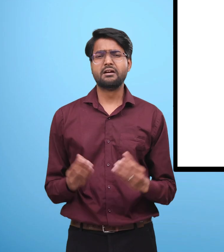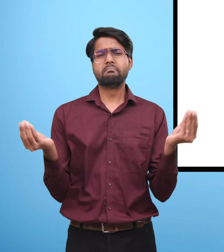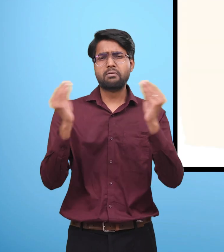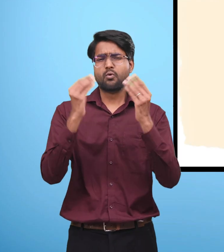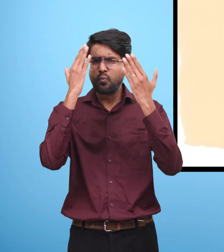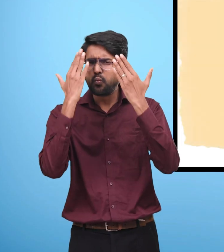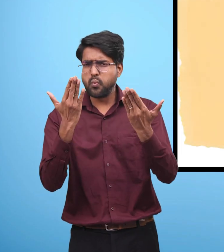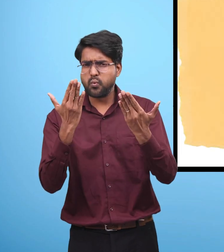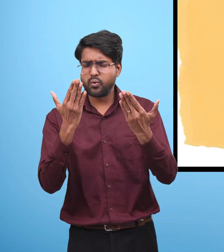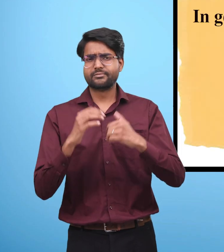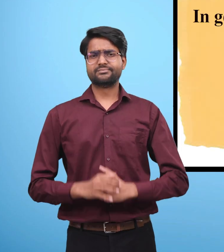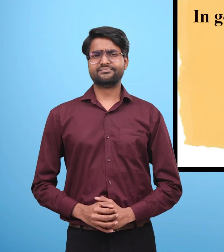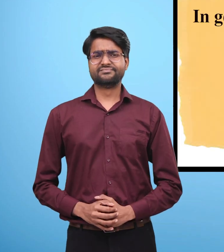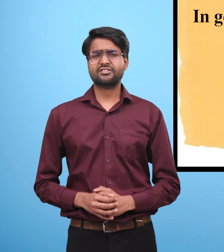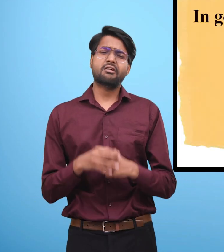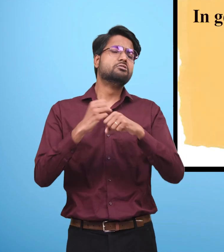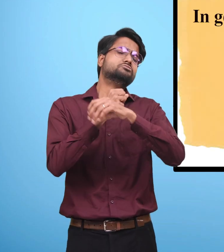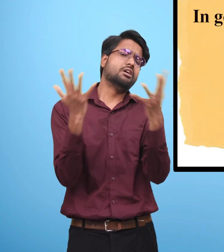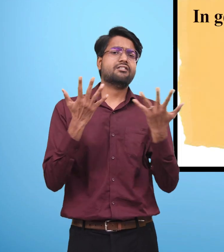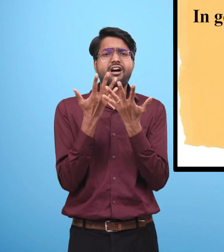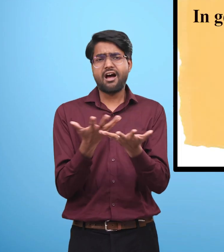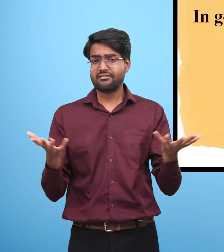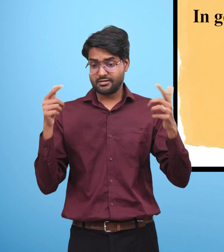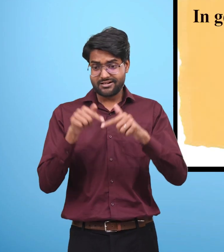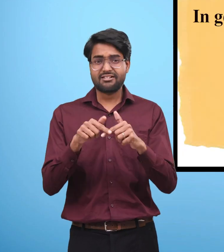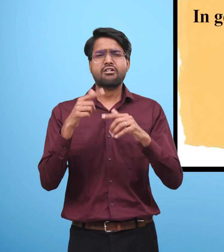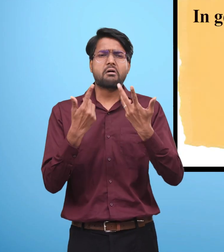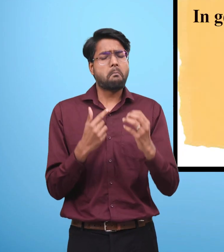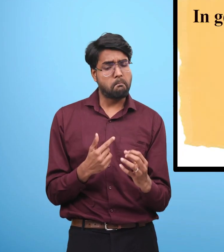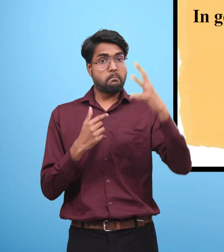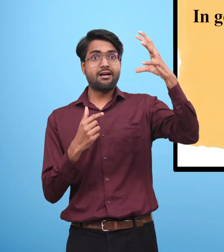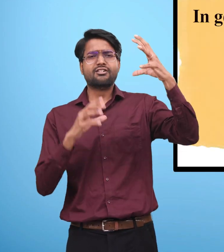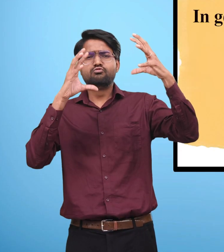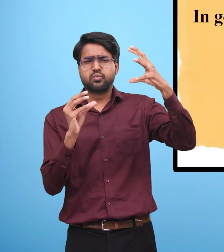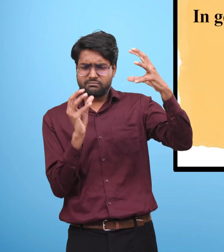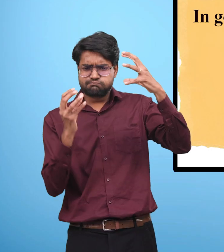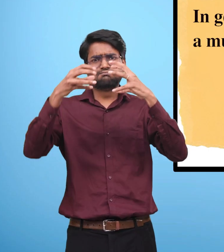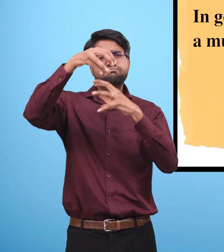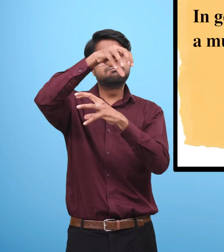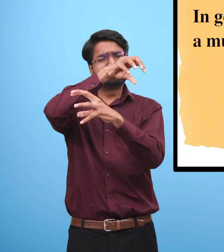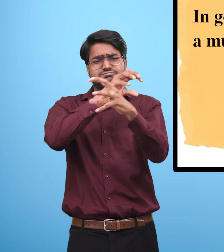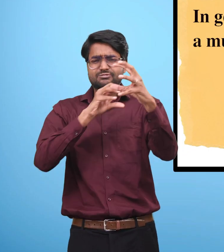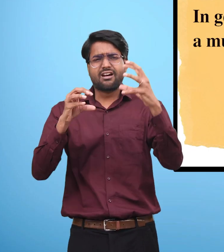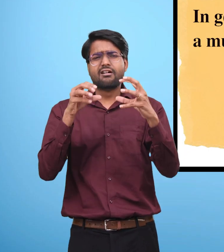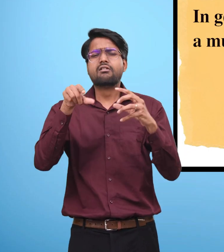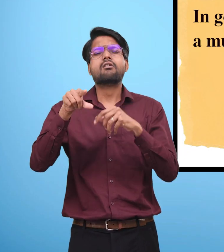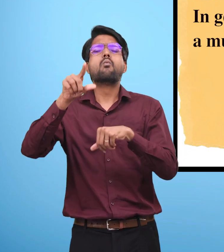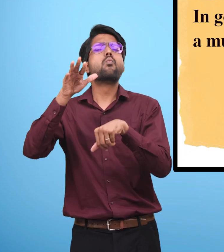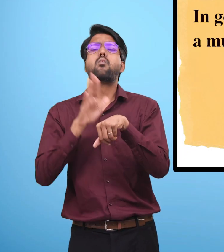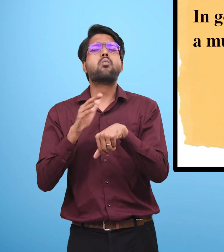More to know. In general, any object that moves around a much larger object